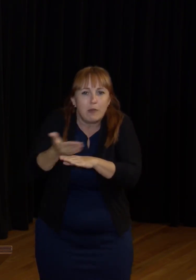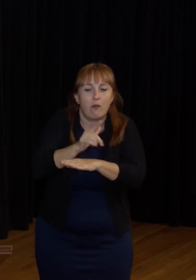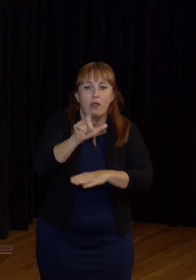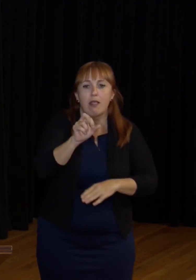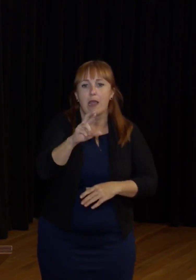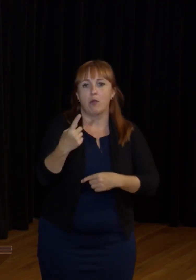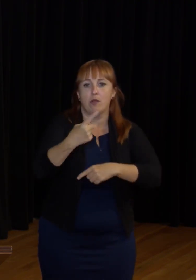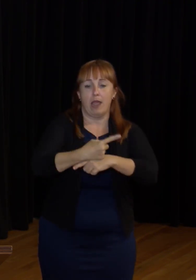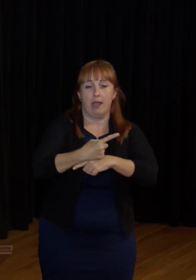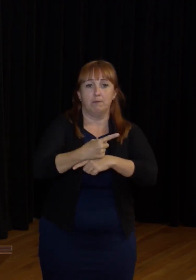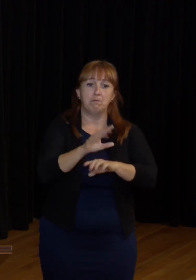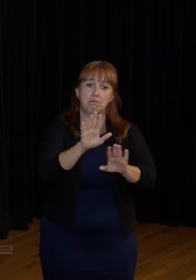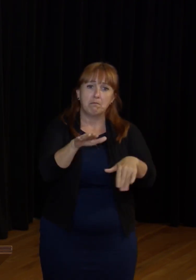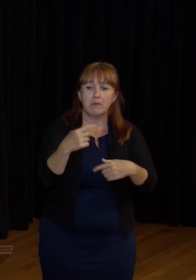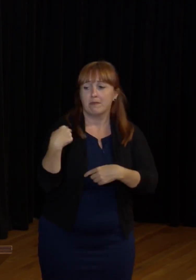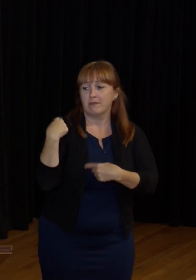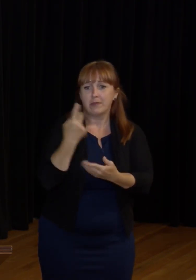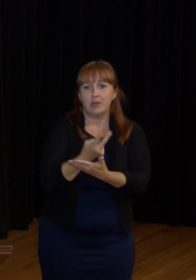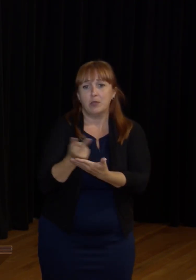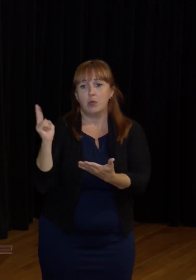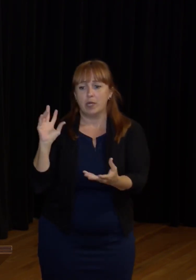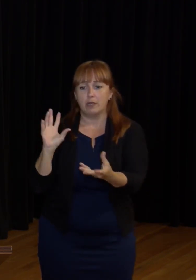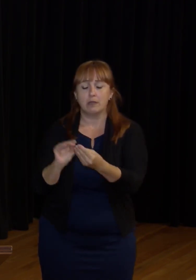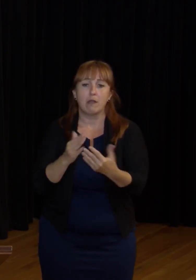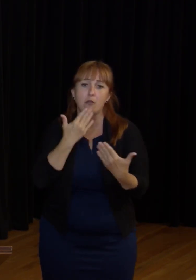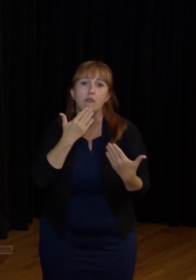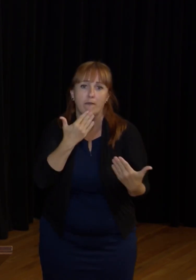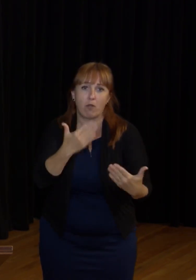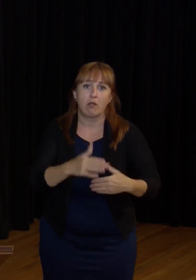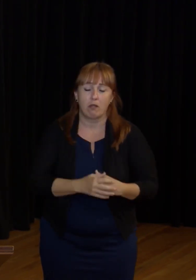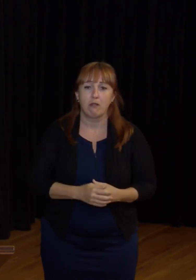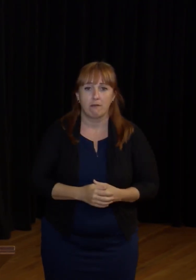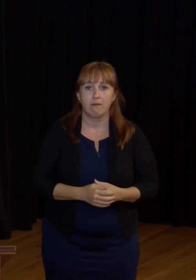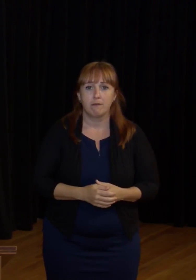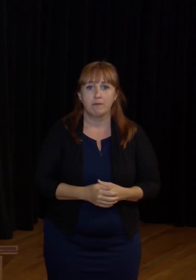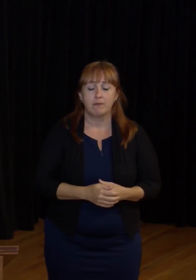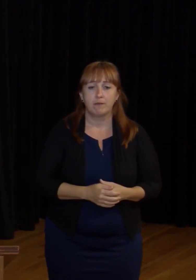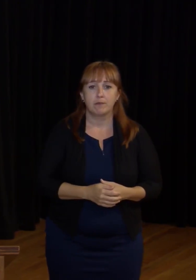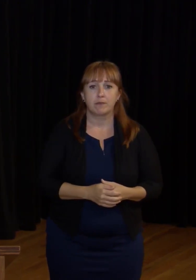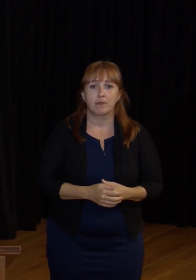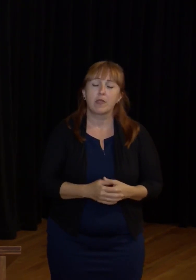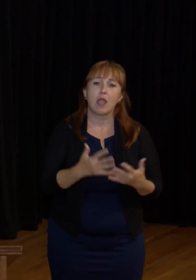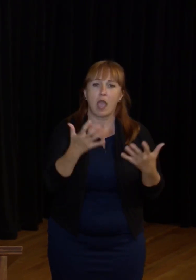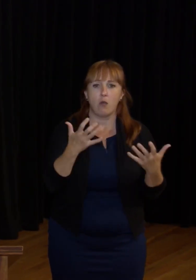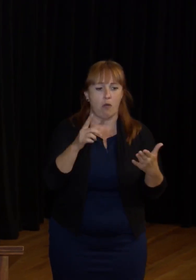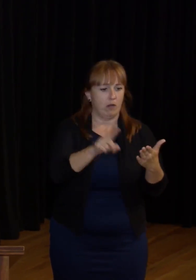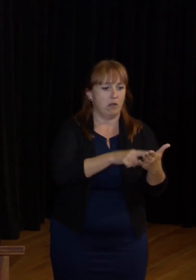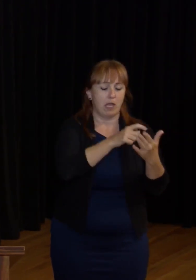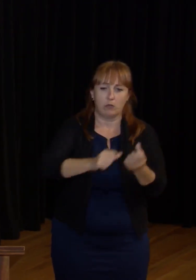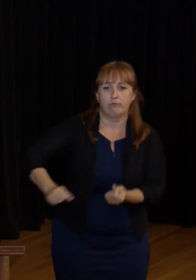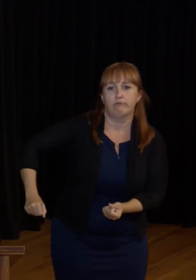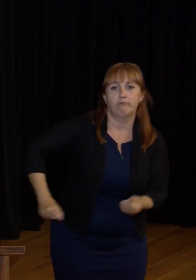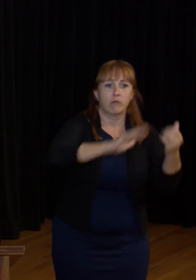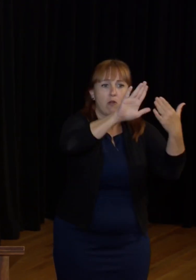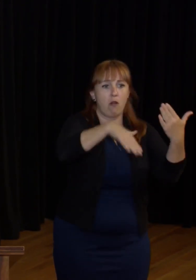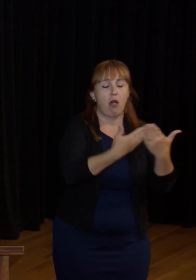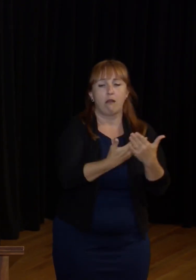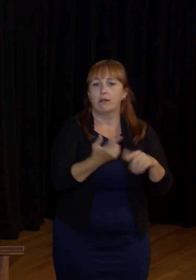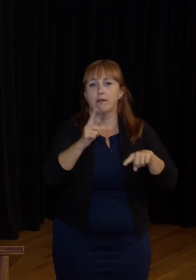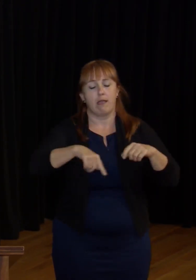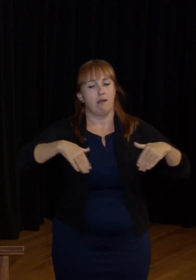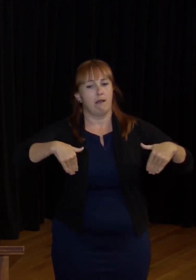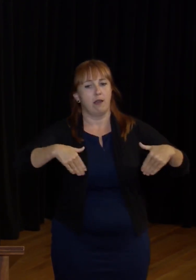in the last 2 weeks. So, you know, while I would like to lift the whole thing, we've got a ways to go,